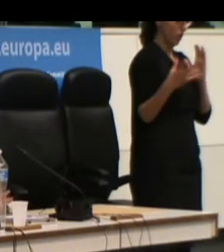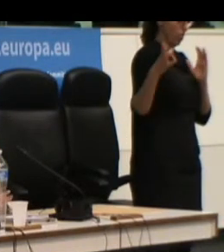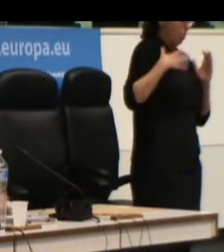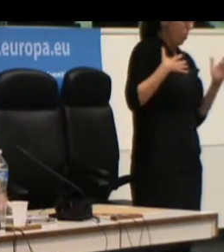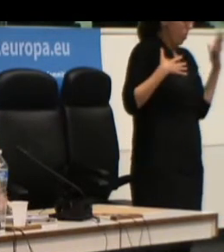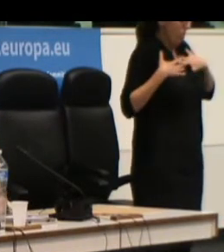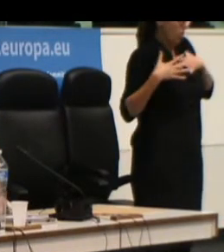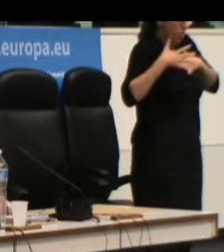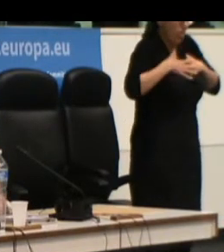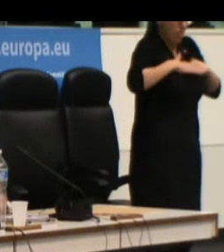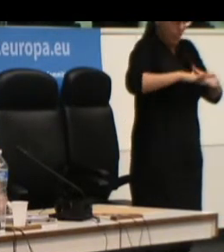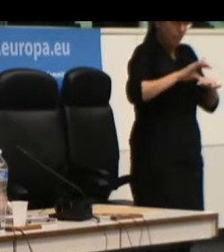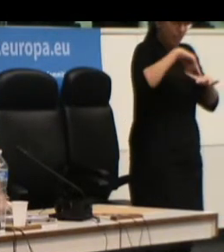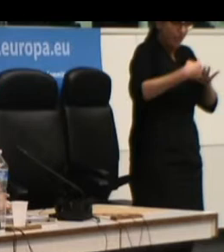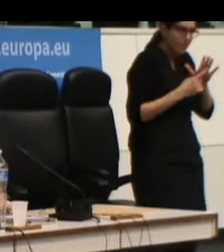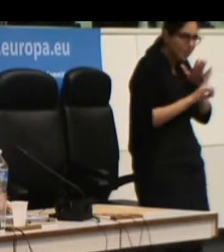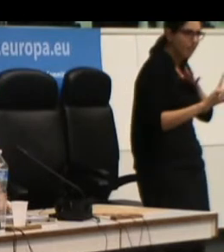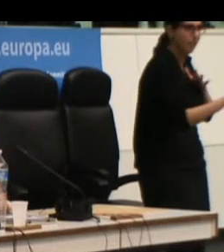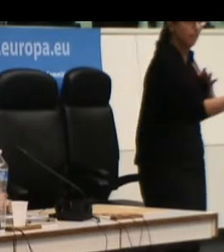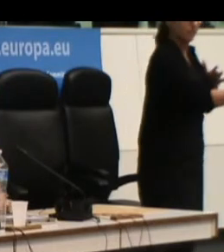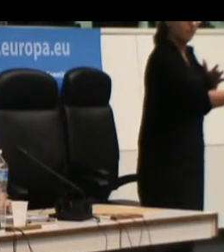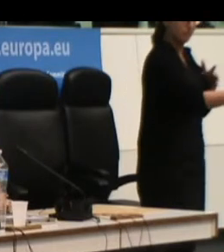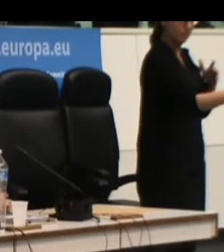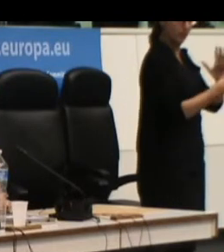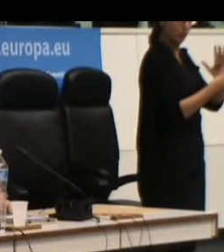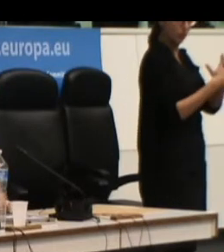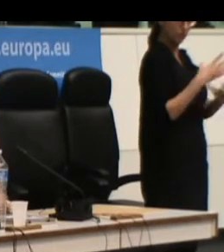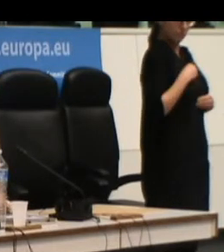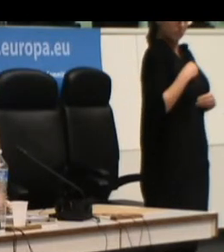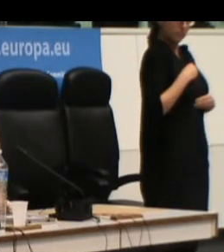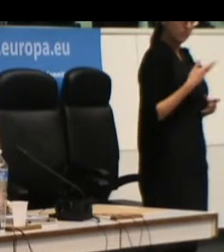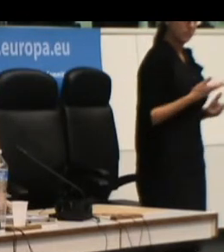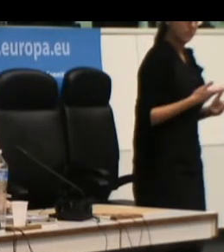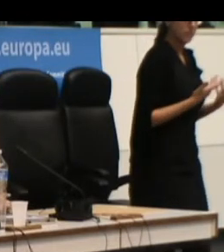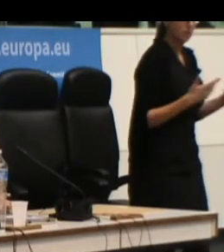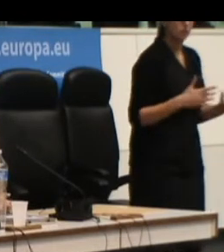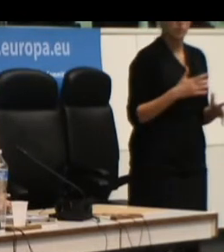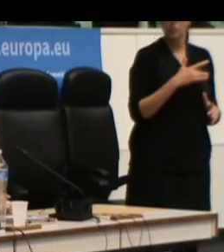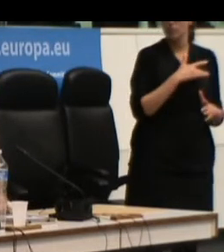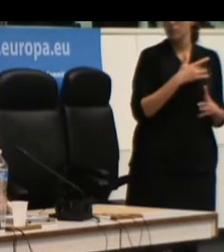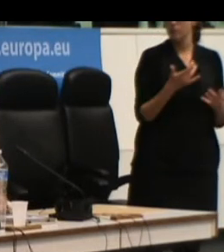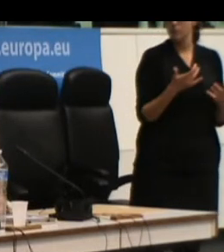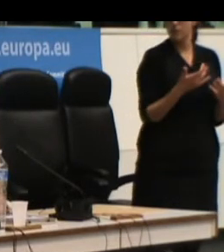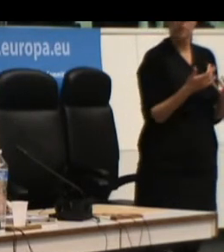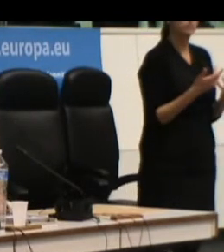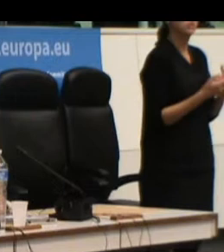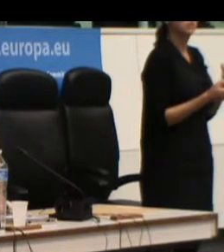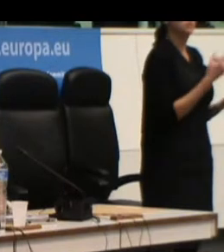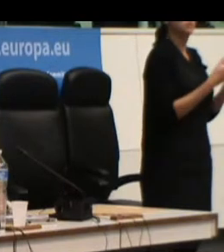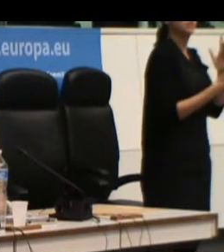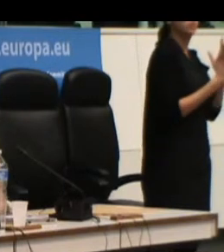our responsibility is really to make libraries technology hubs, making available a range of technology